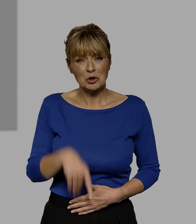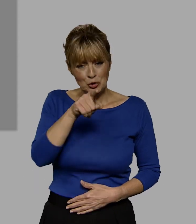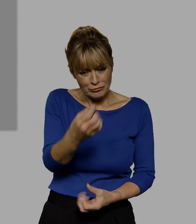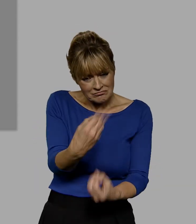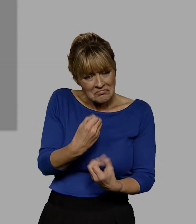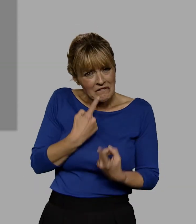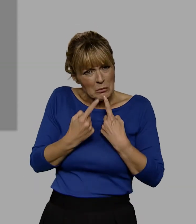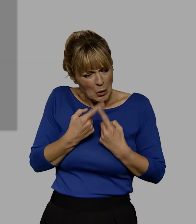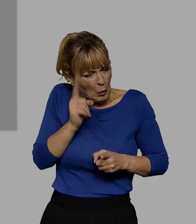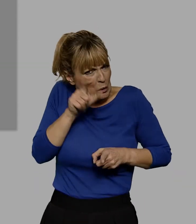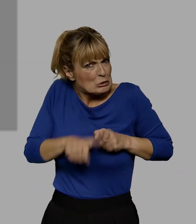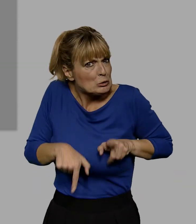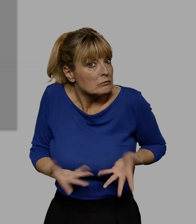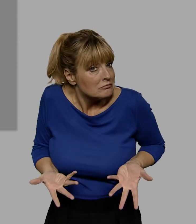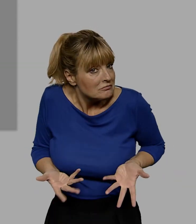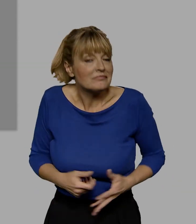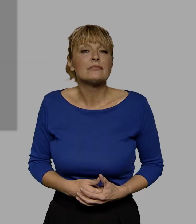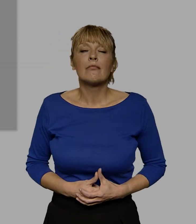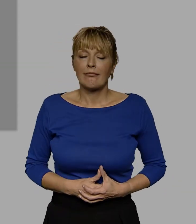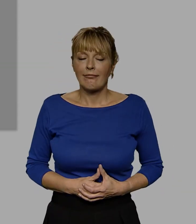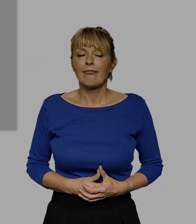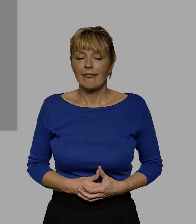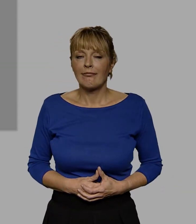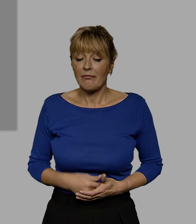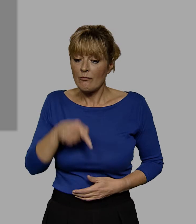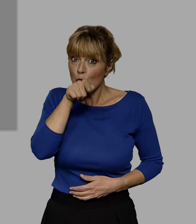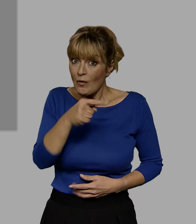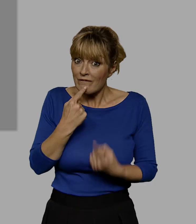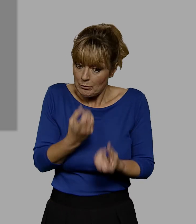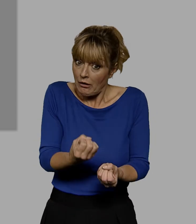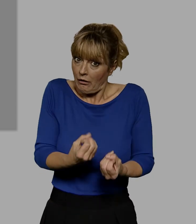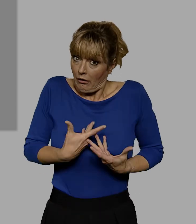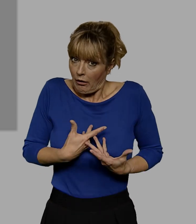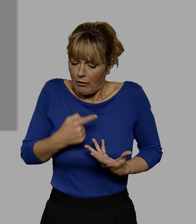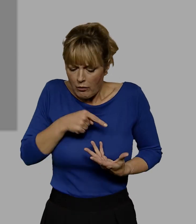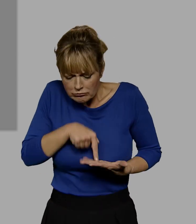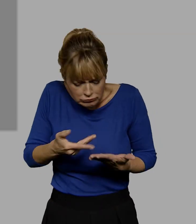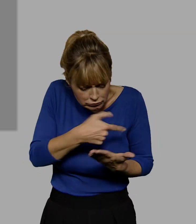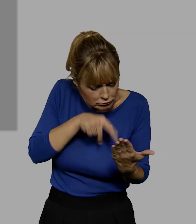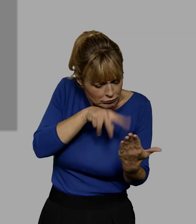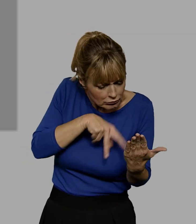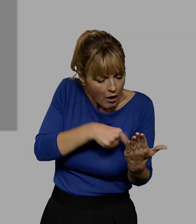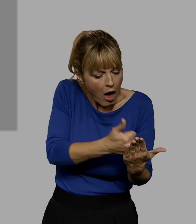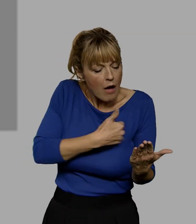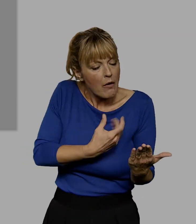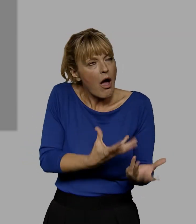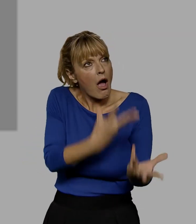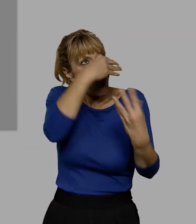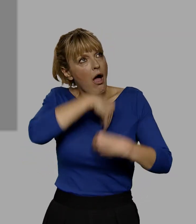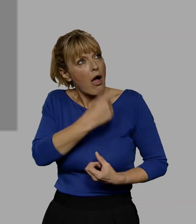What we will do with your information. We will use the information that you give us to help us implement our BSL